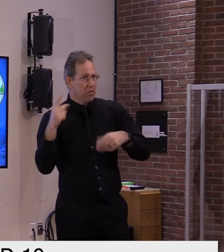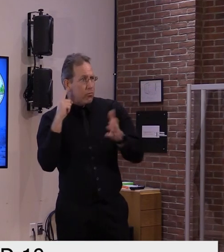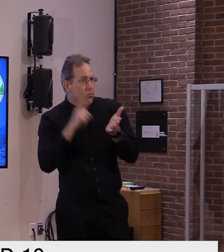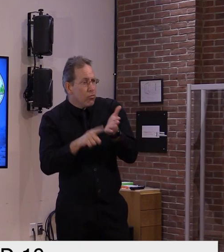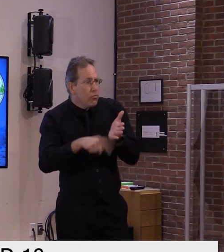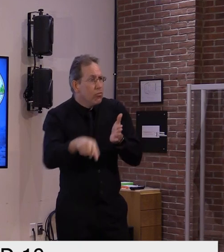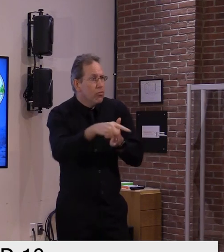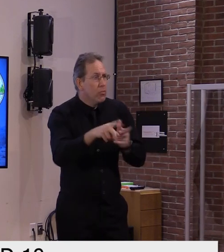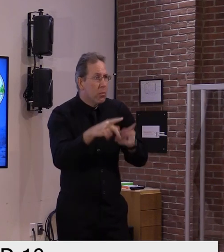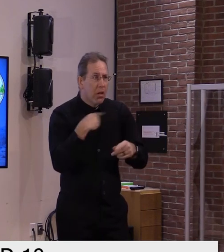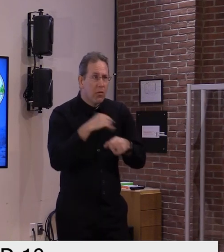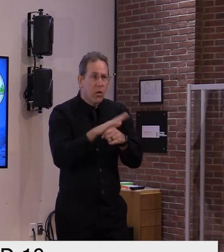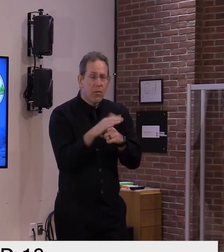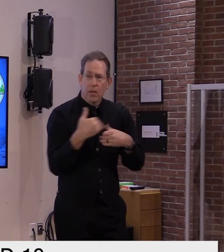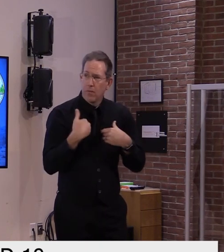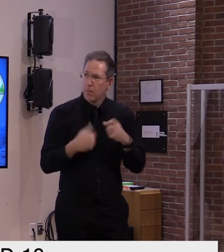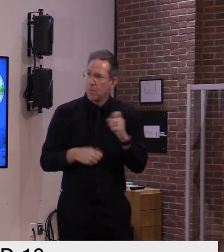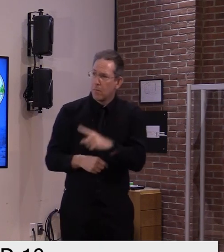All right, thank you.